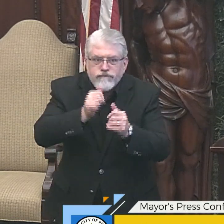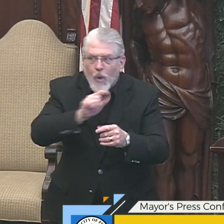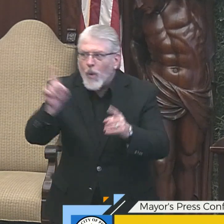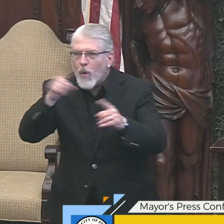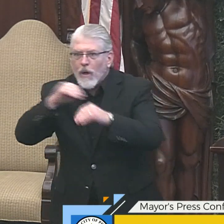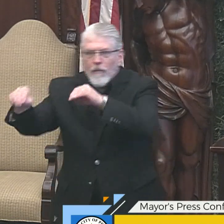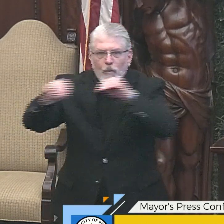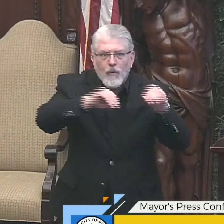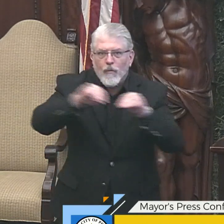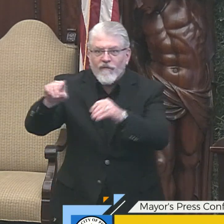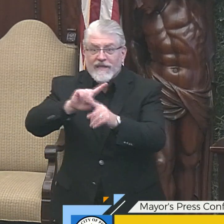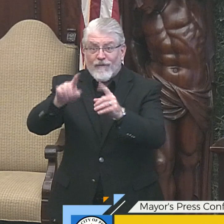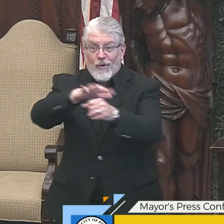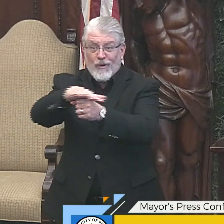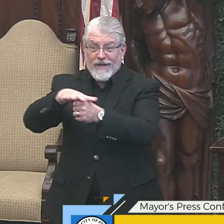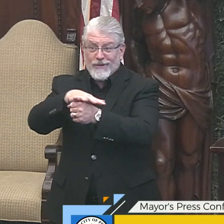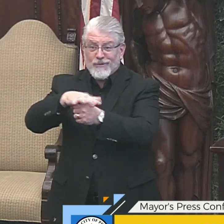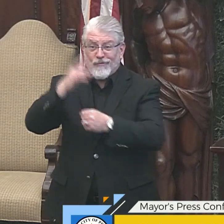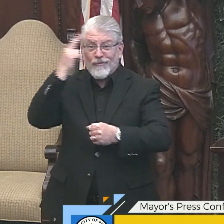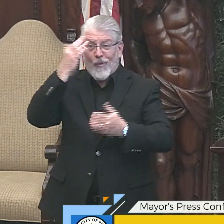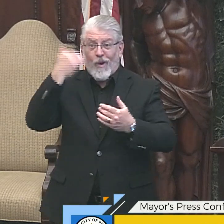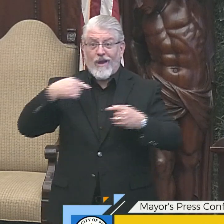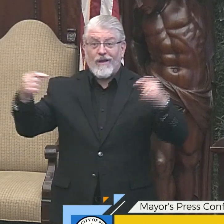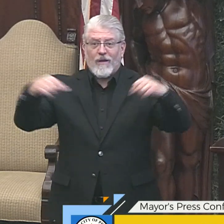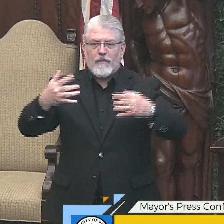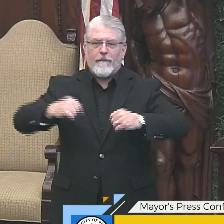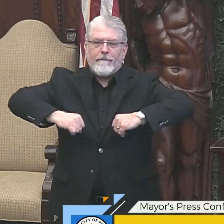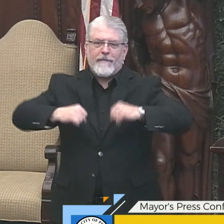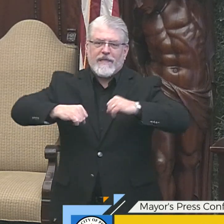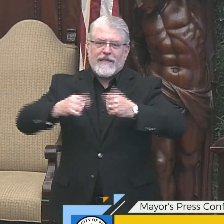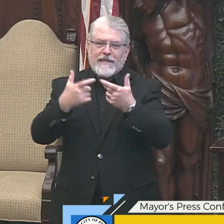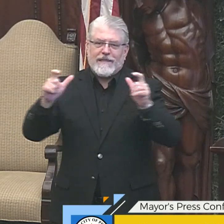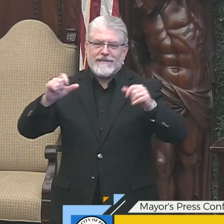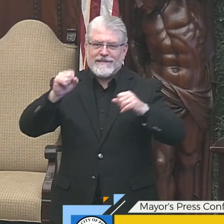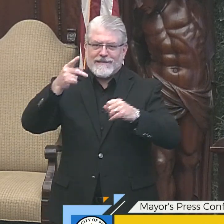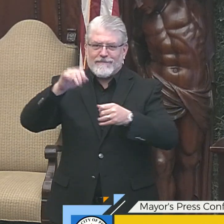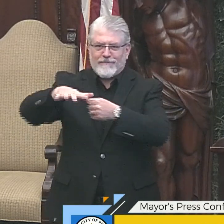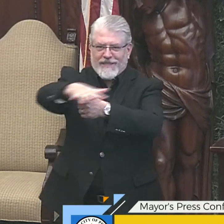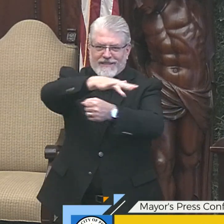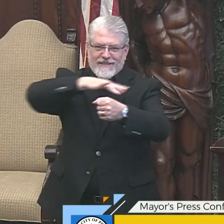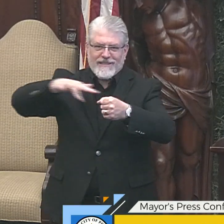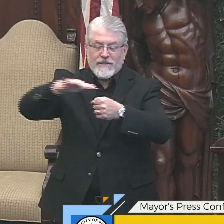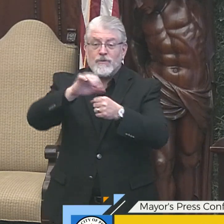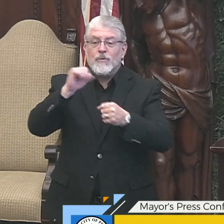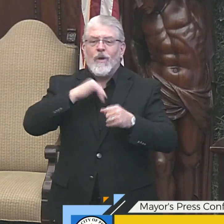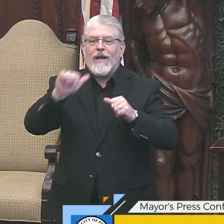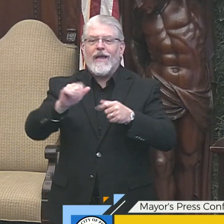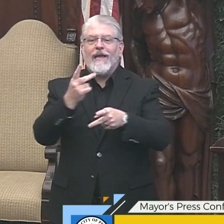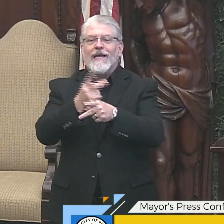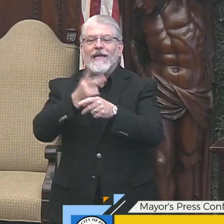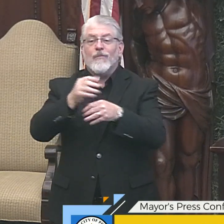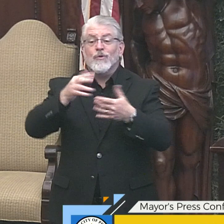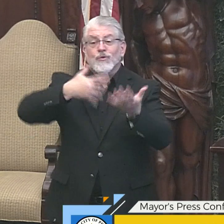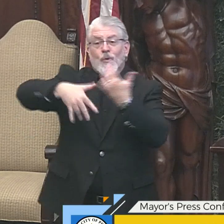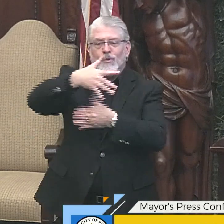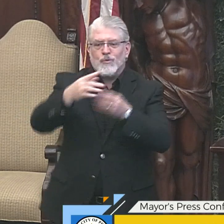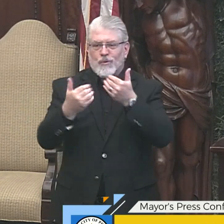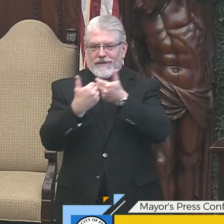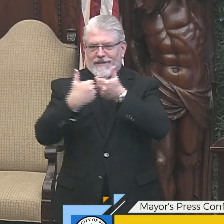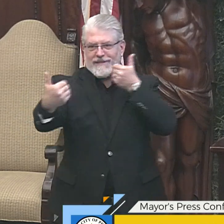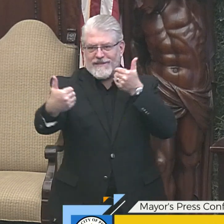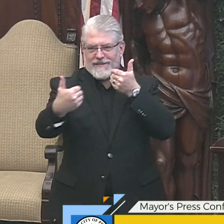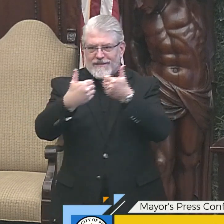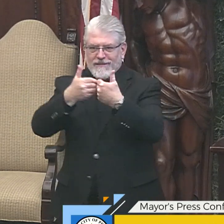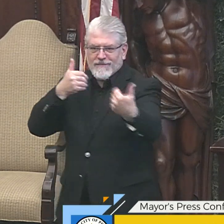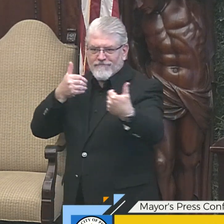distancing precautions. We are also working on moving this briefing to virtual to remove the need for press to come in person